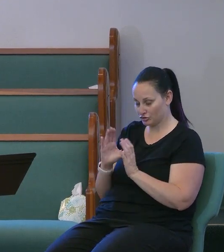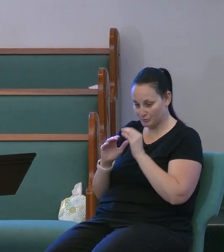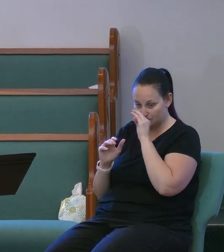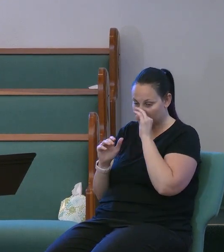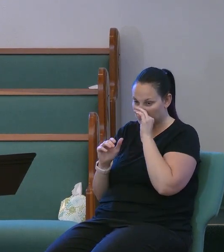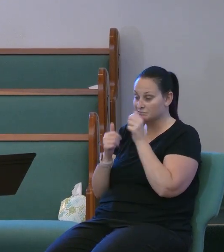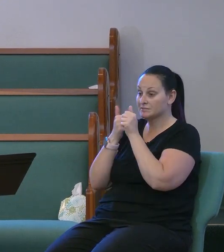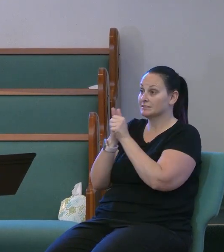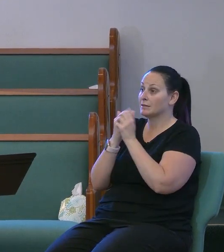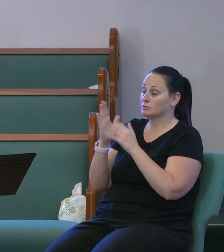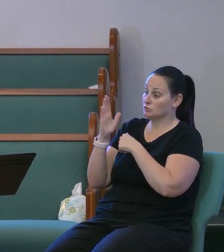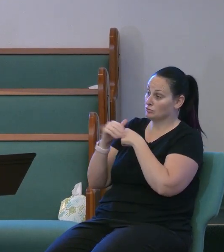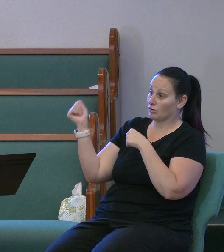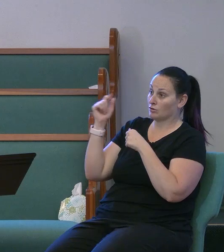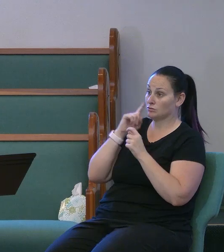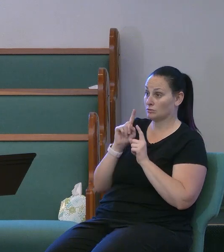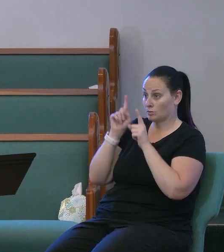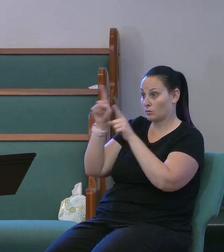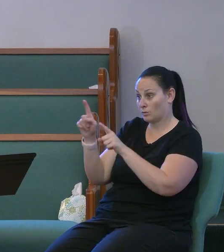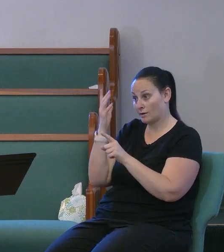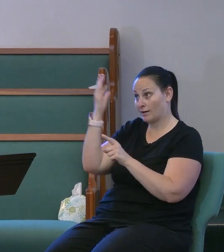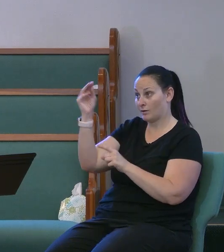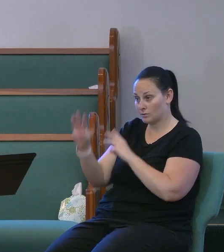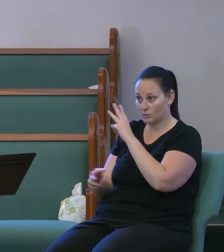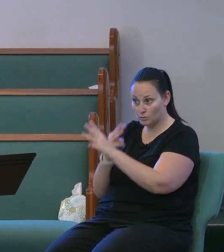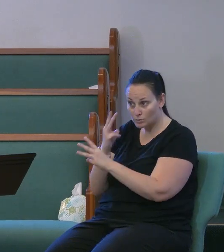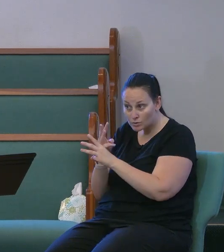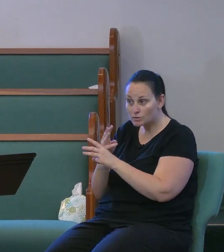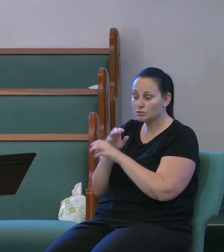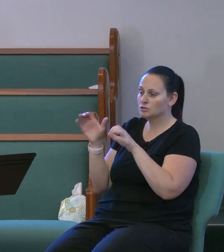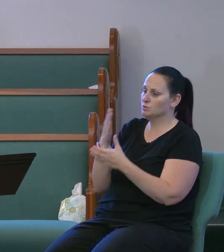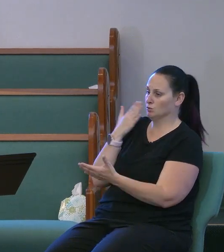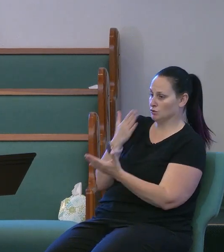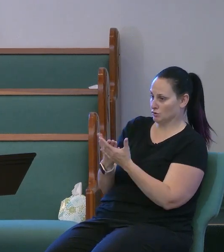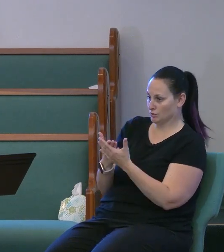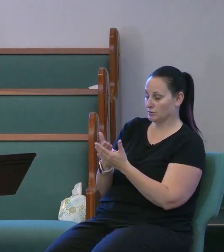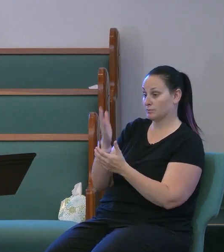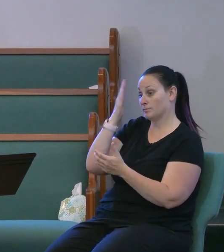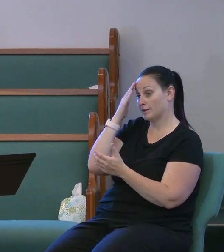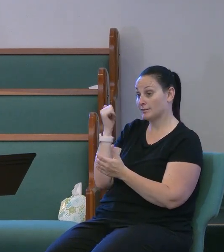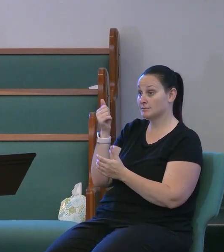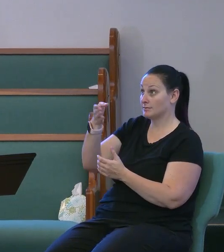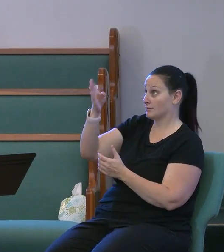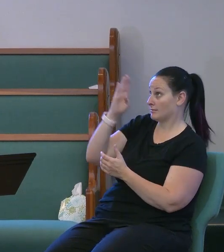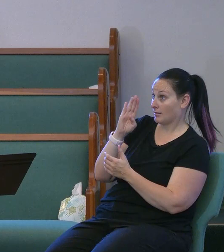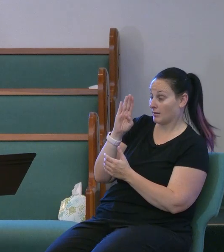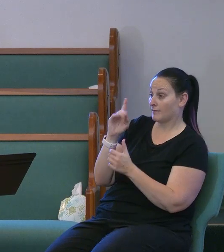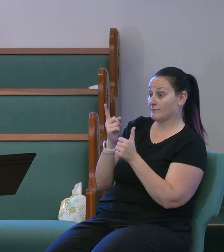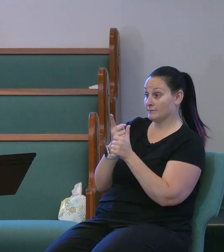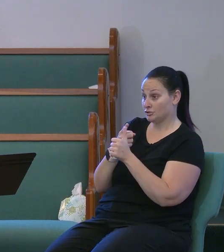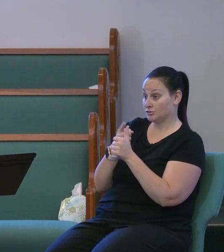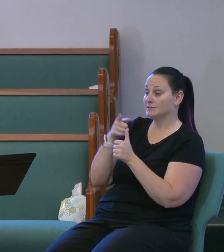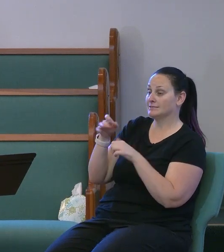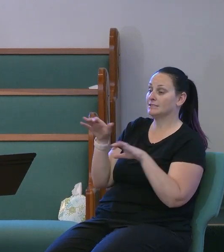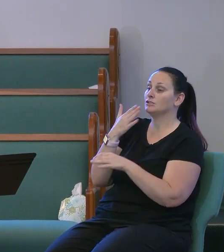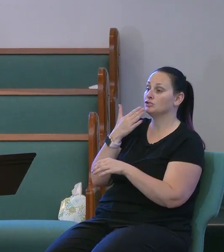Disciples are called to go out into the world and do good because God first did